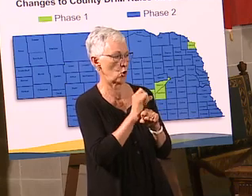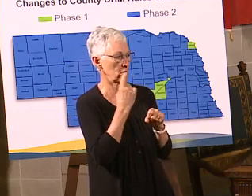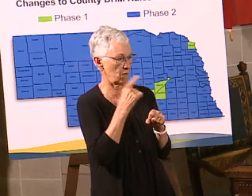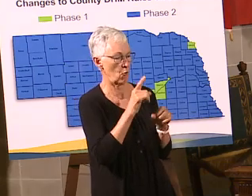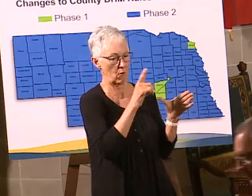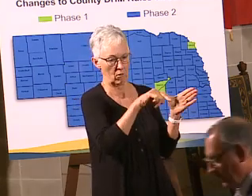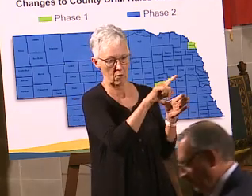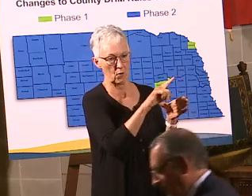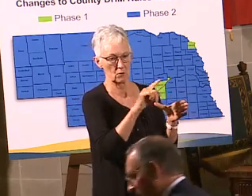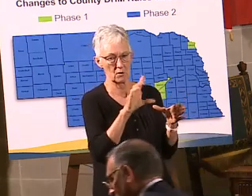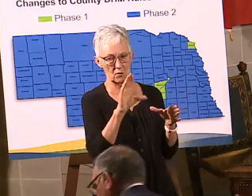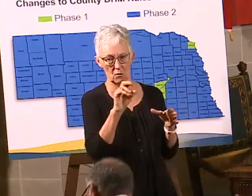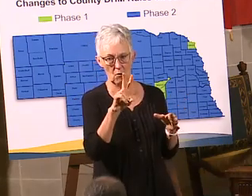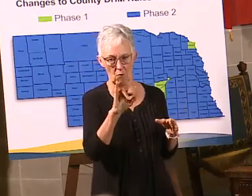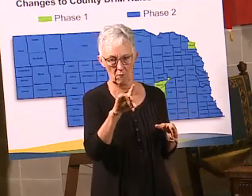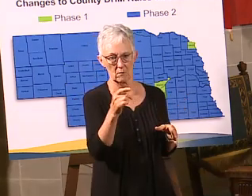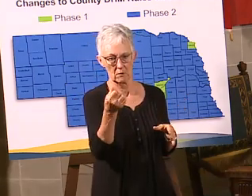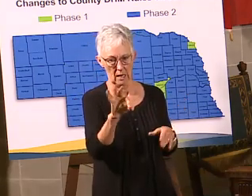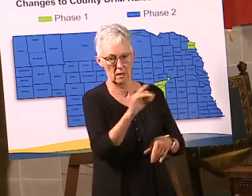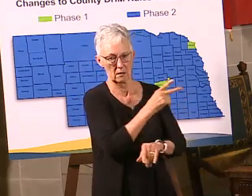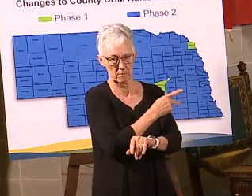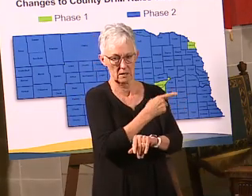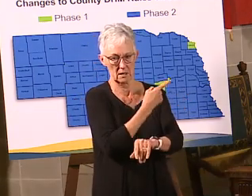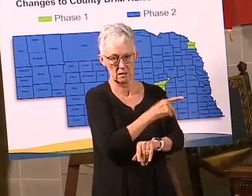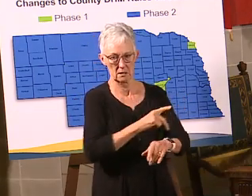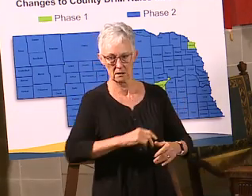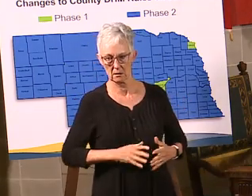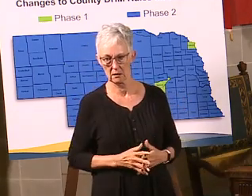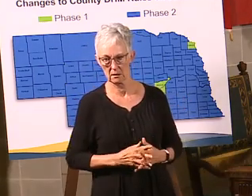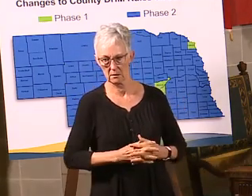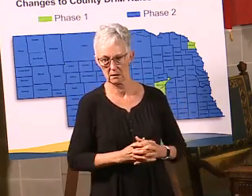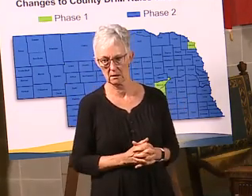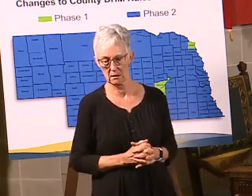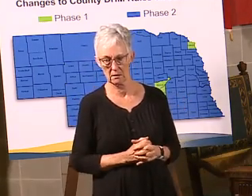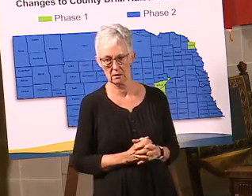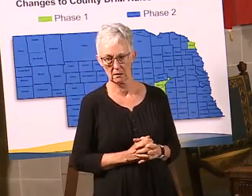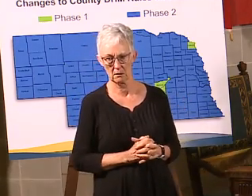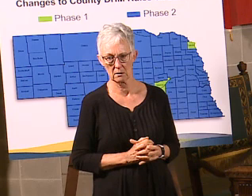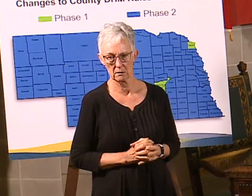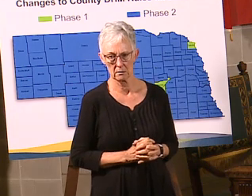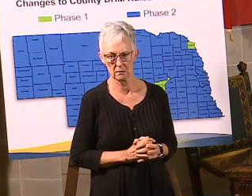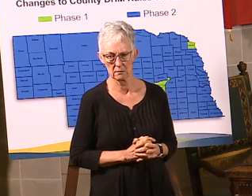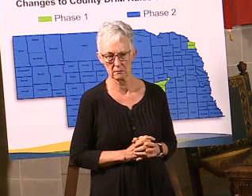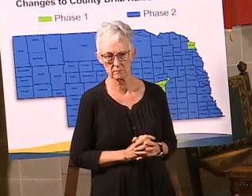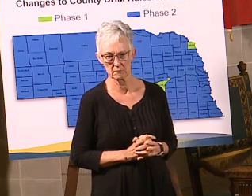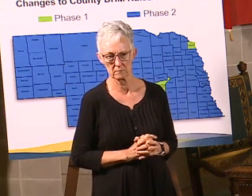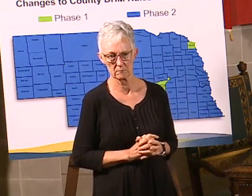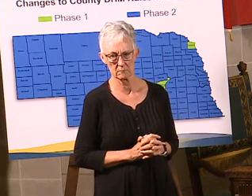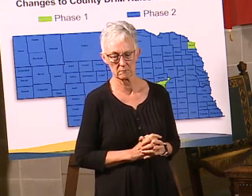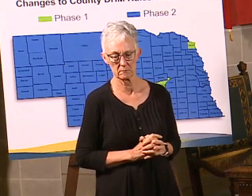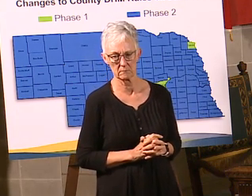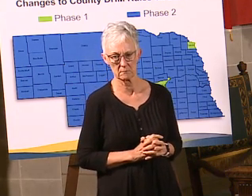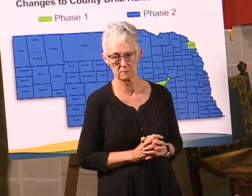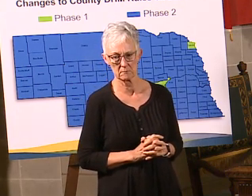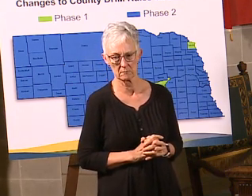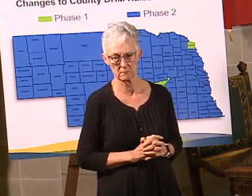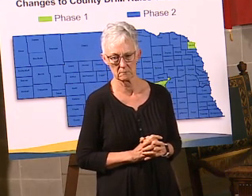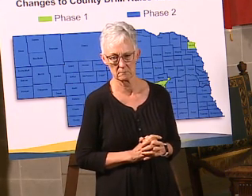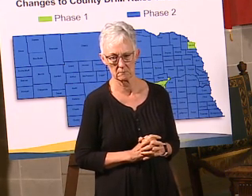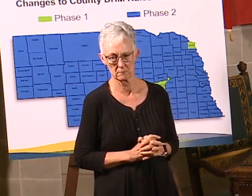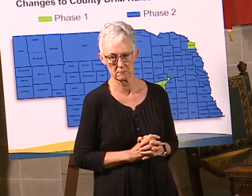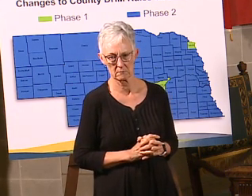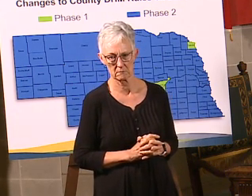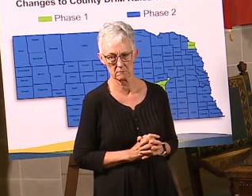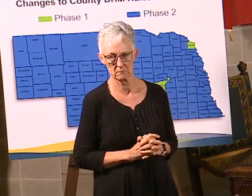Thank you, Dr. Antone. Yeah. A question for one of my coworkers. The Lancaster County Event Center plans to have high